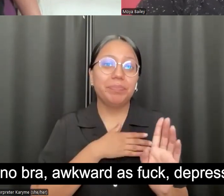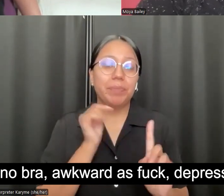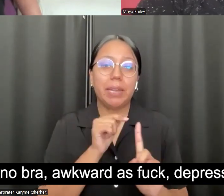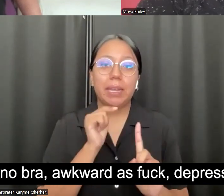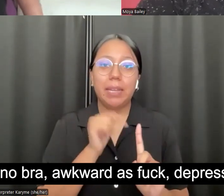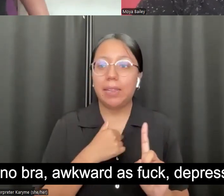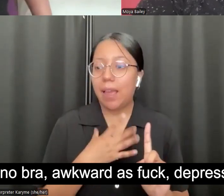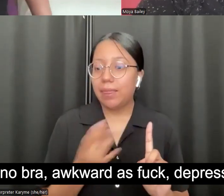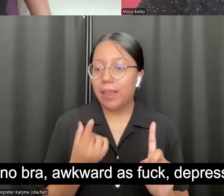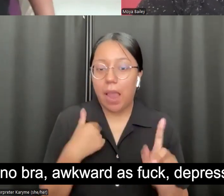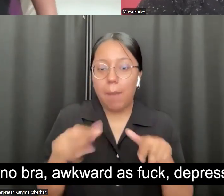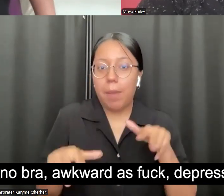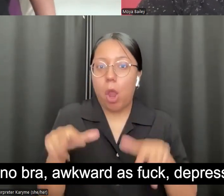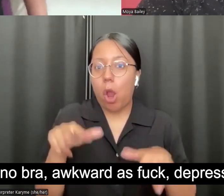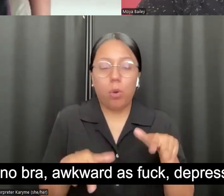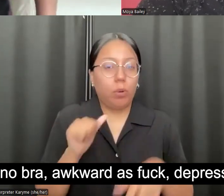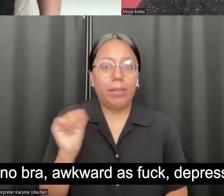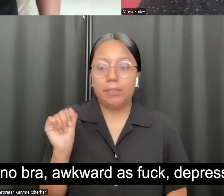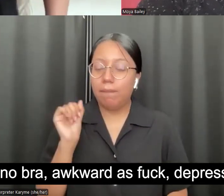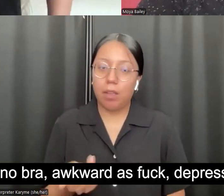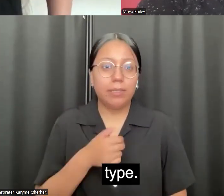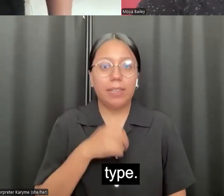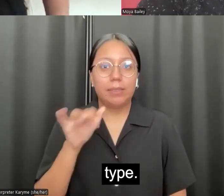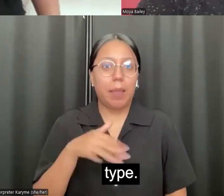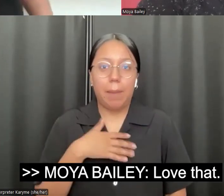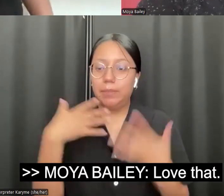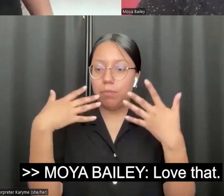as fuck, like depressed. That's my type.